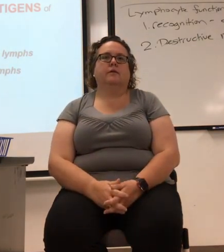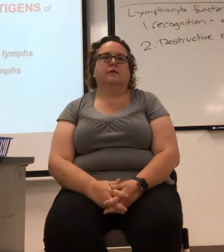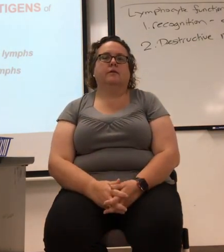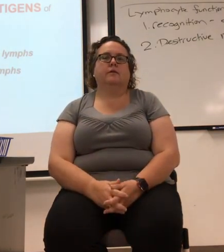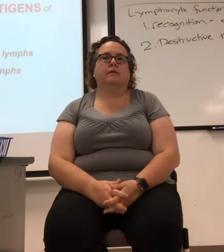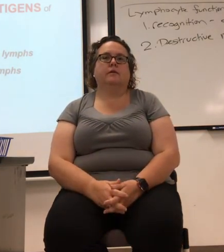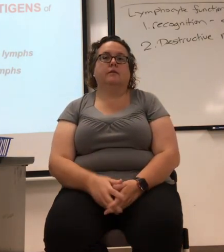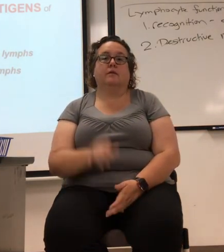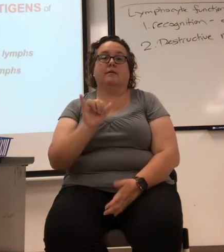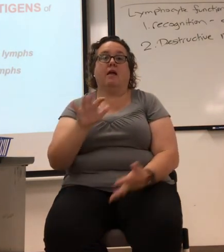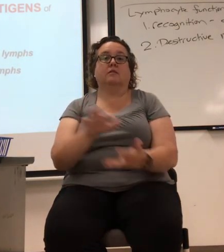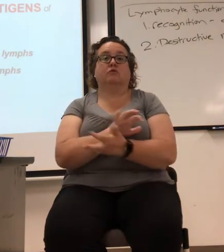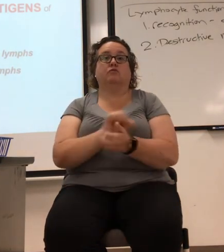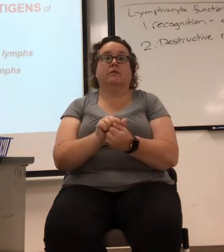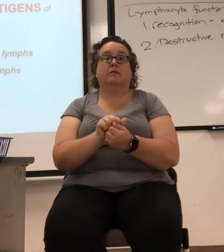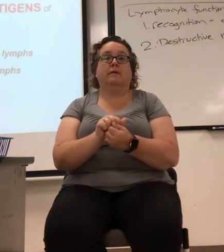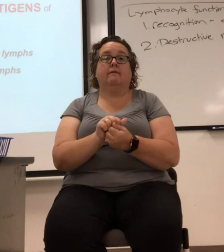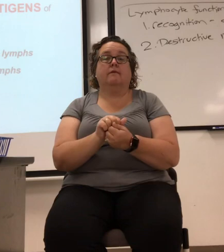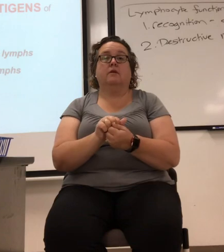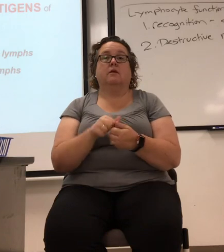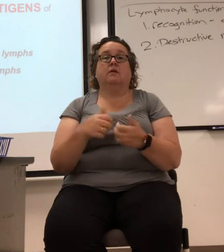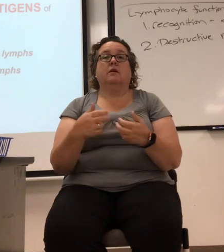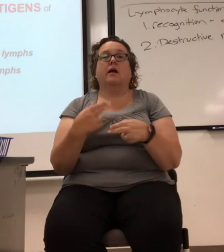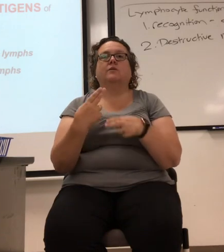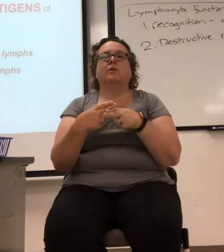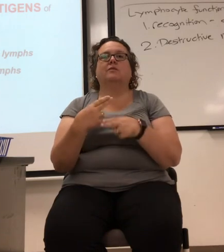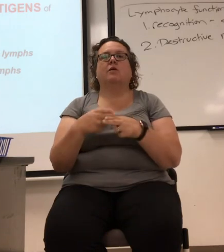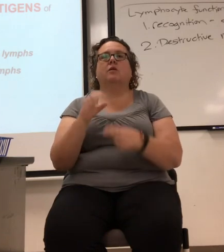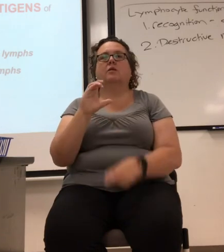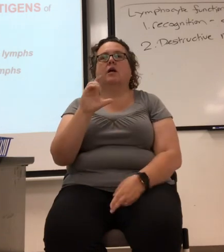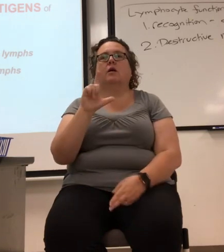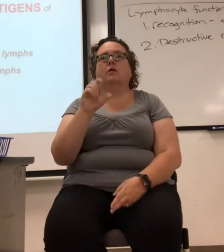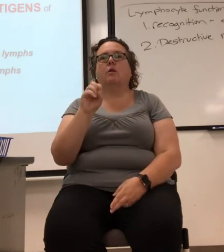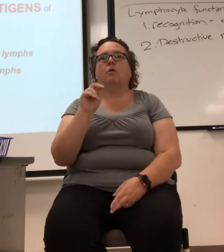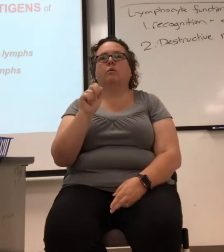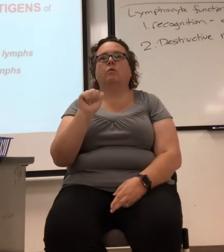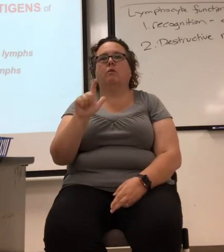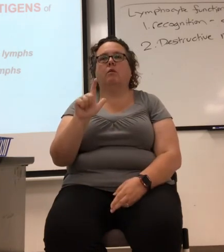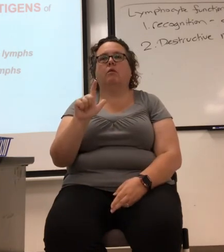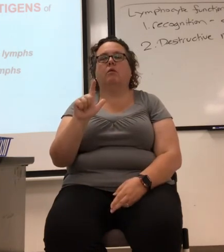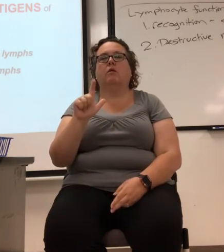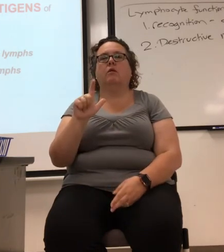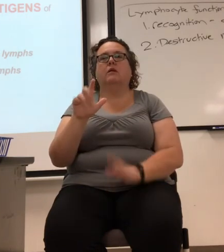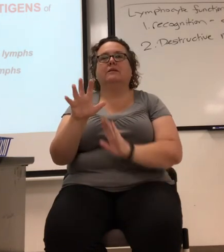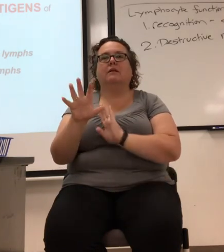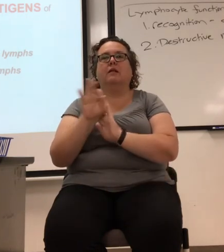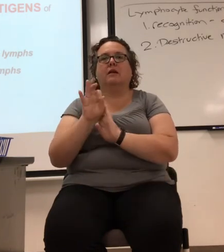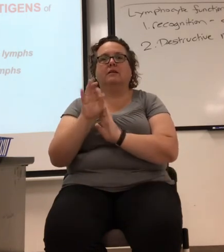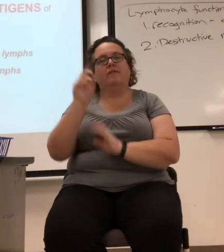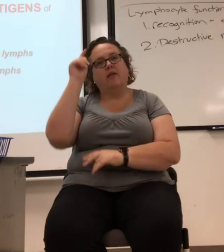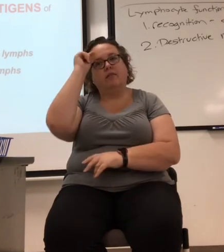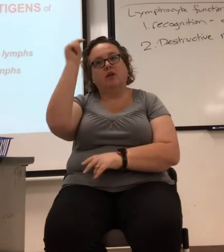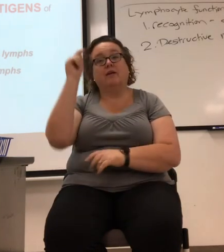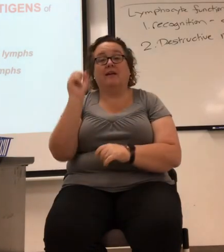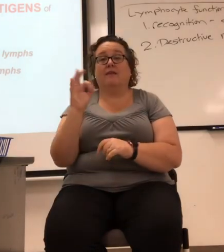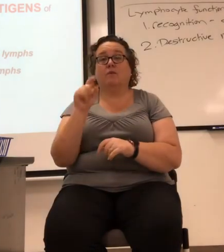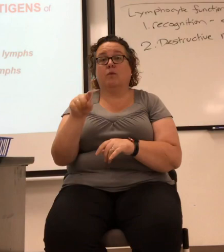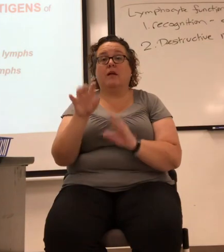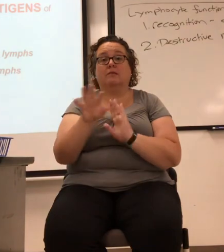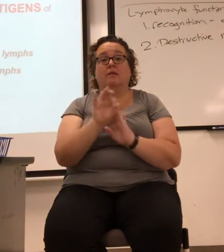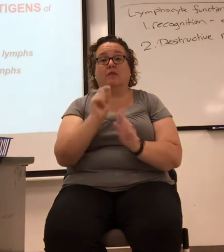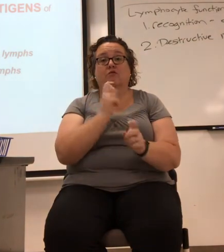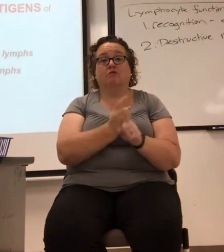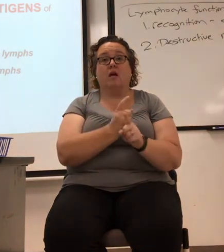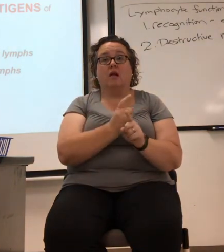And that destructive mechanism is what's called the clonal selection theory. You select the right clone that can recognize that foreign